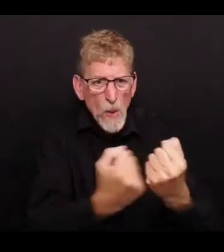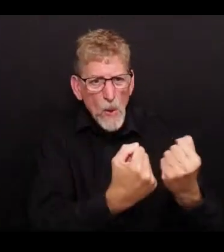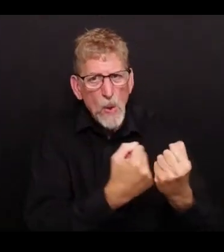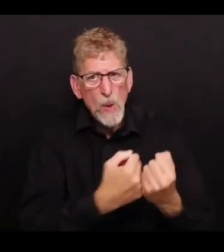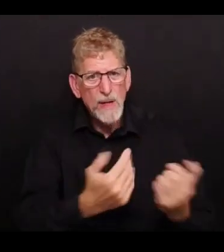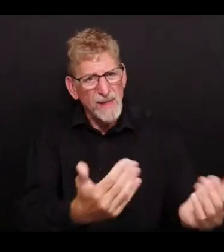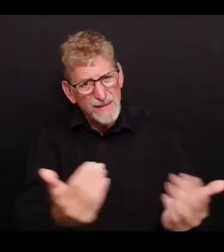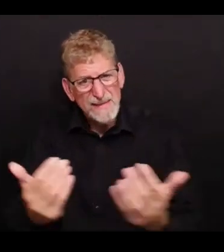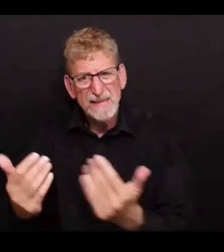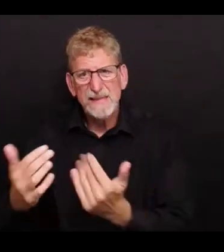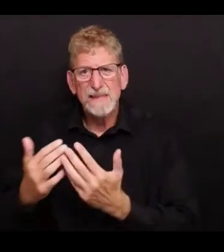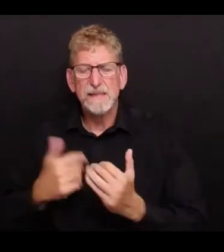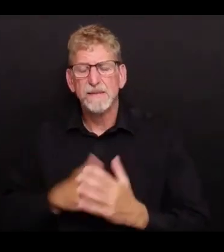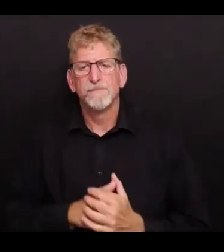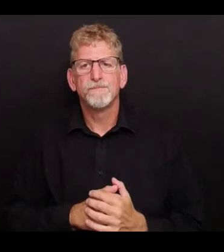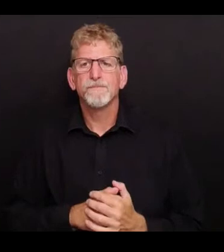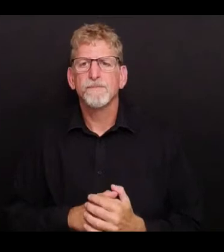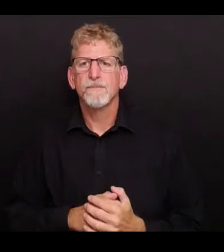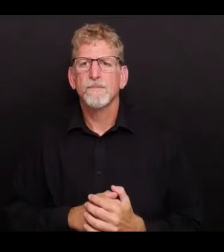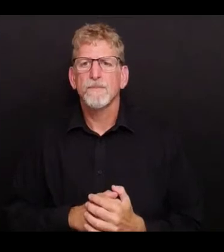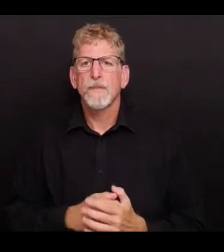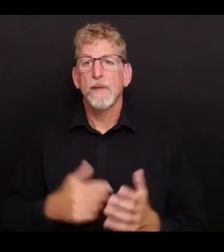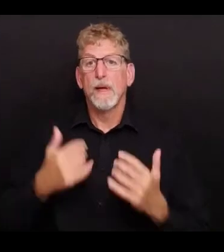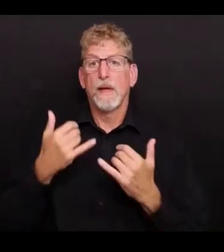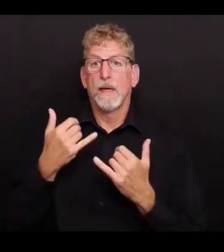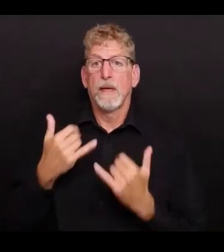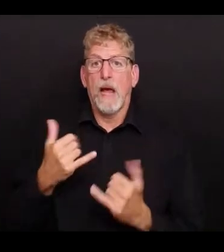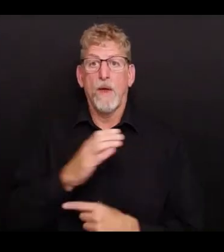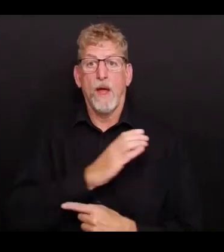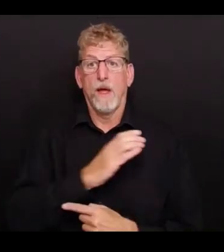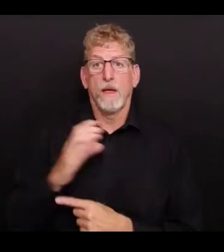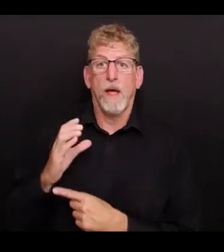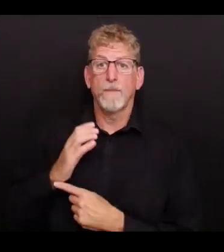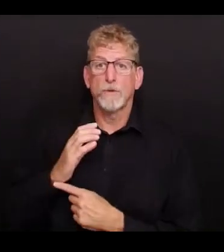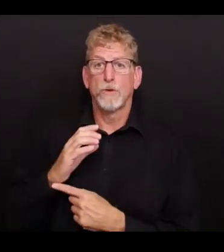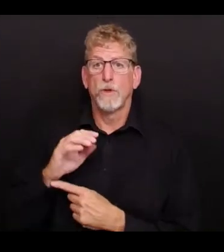invite Commissioner Mueller to share her thoughts at the beginning of the year here.